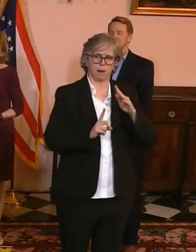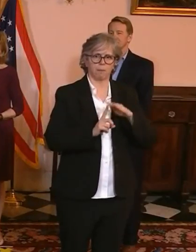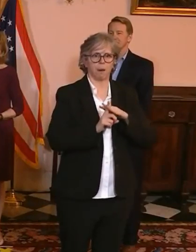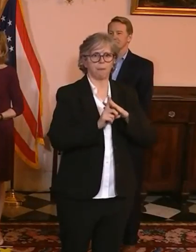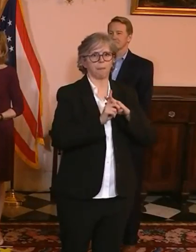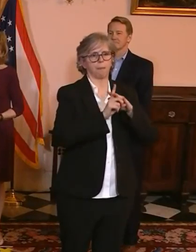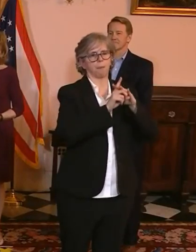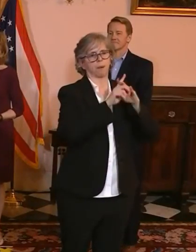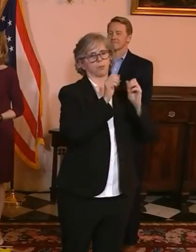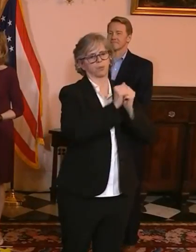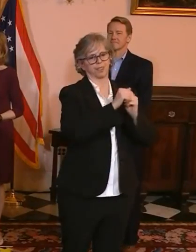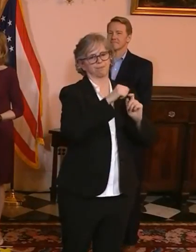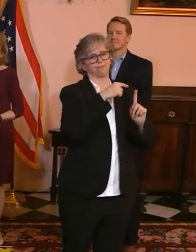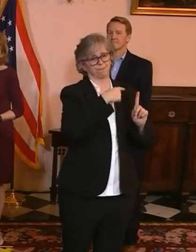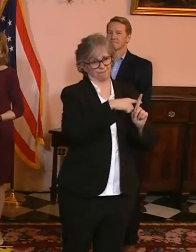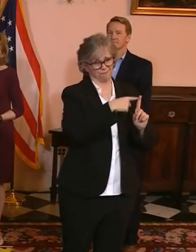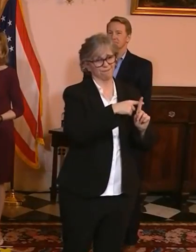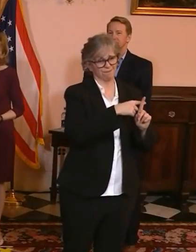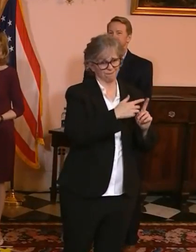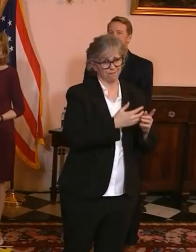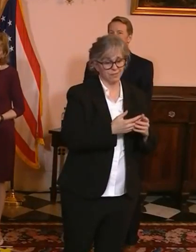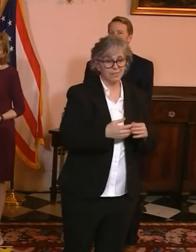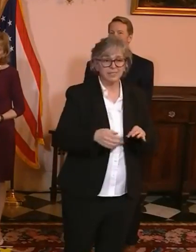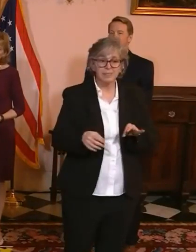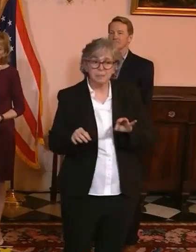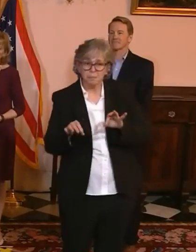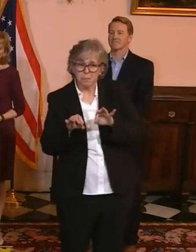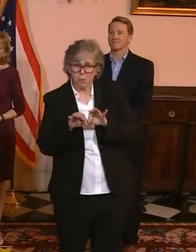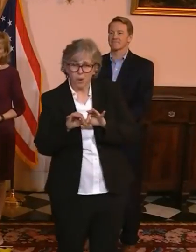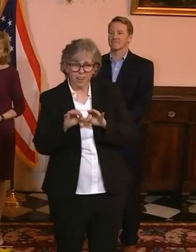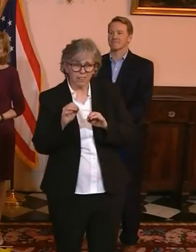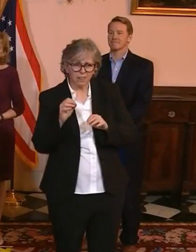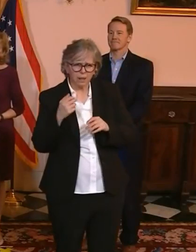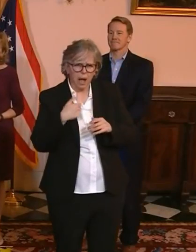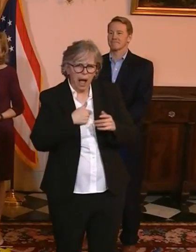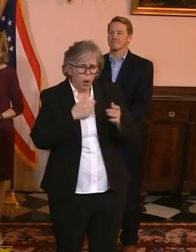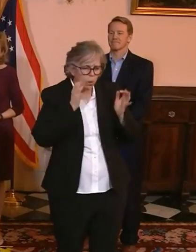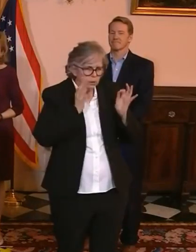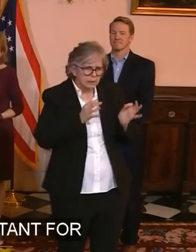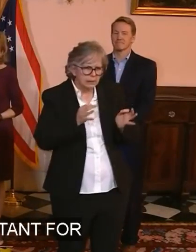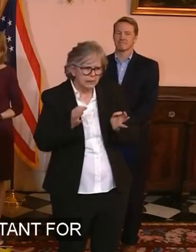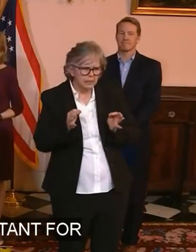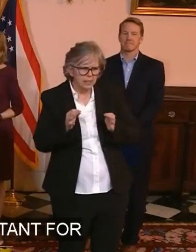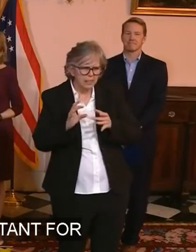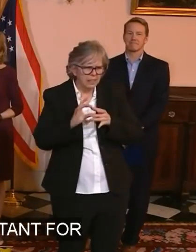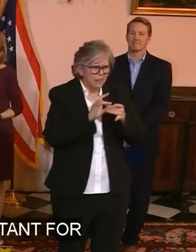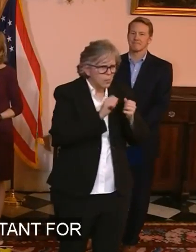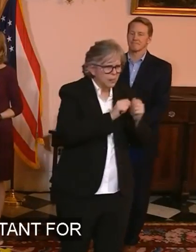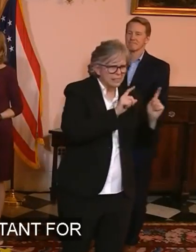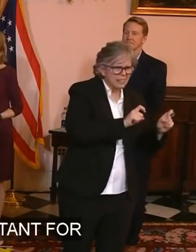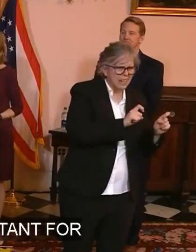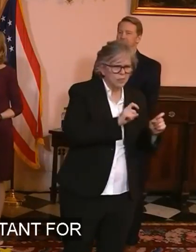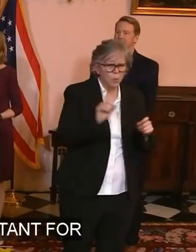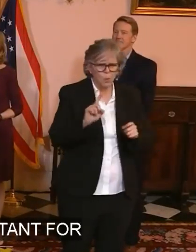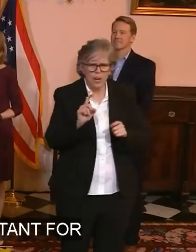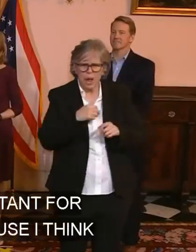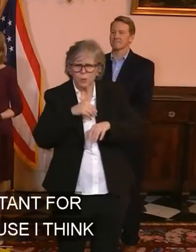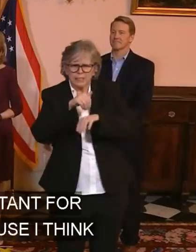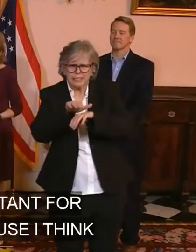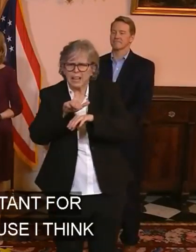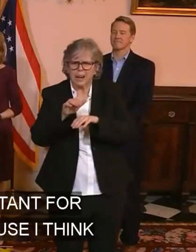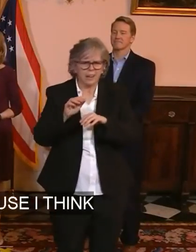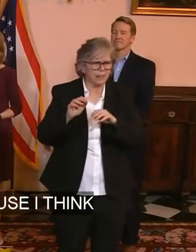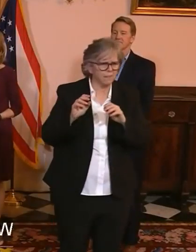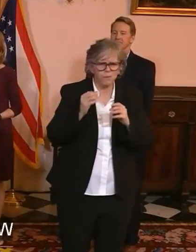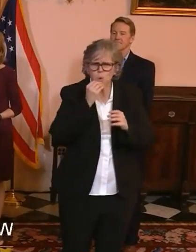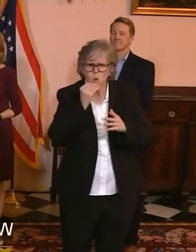you, because I think a lot of the decisions we're making now about testing and where supplies go, our reality is that we have